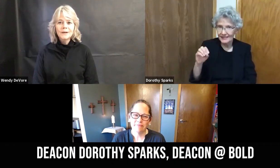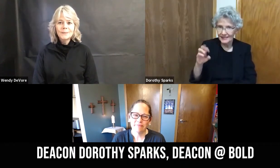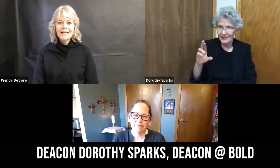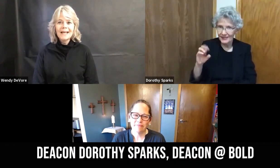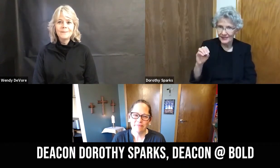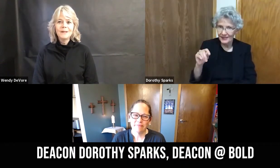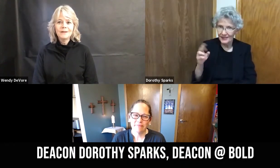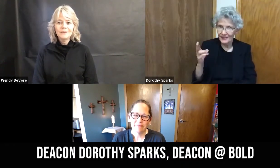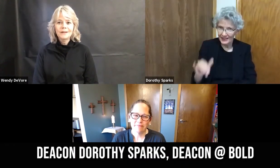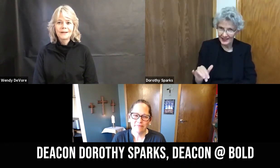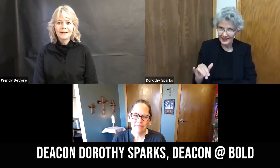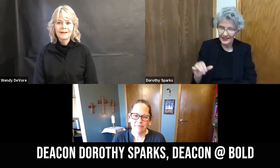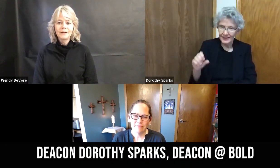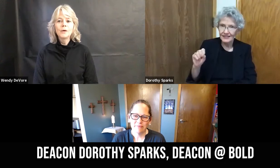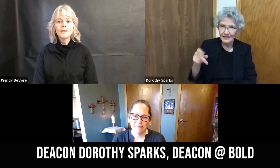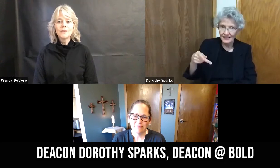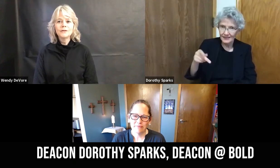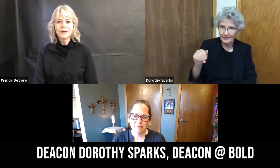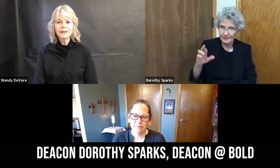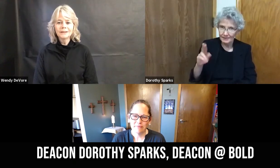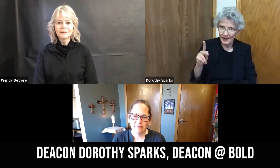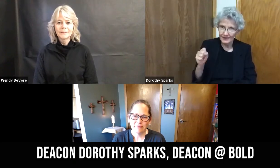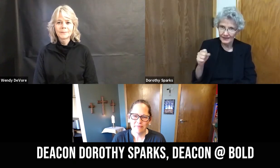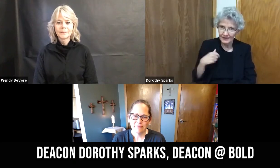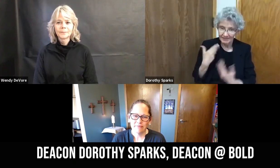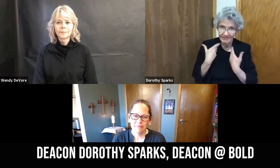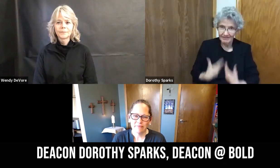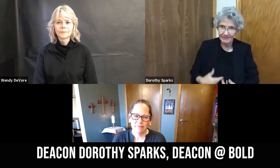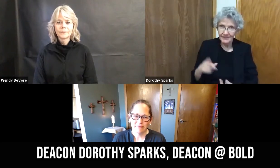And hello, my name is Dorothy Sparks